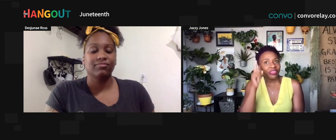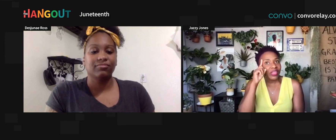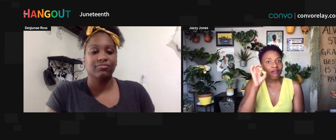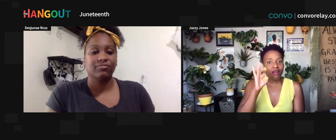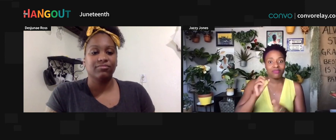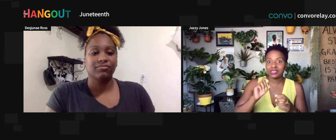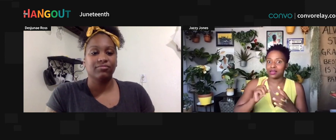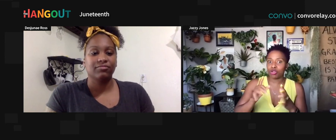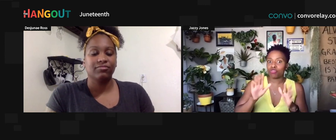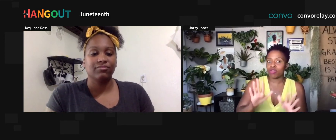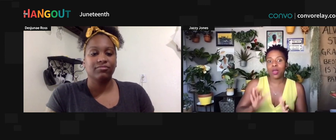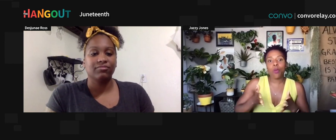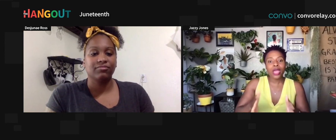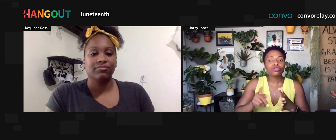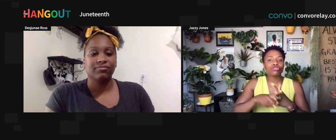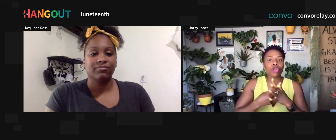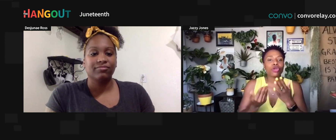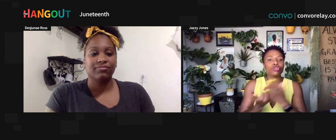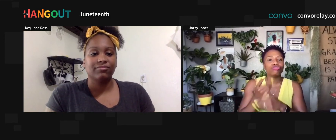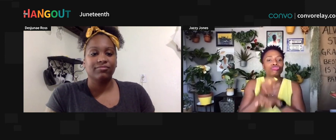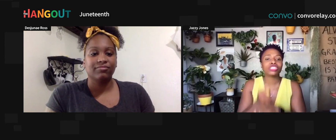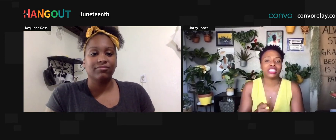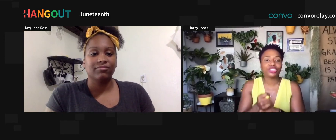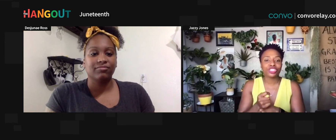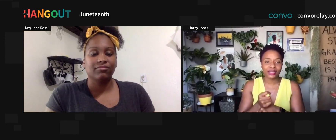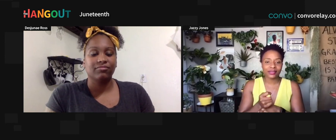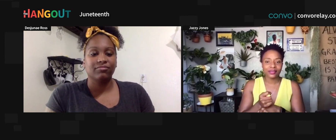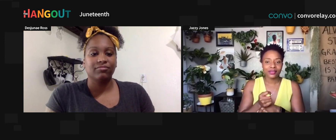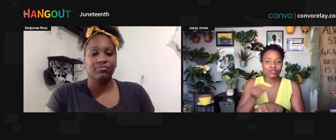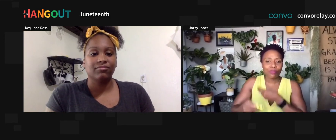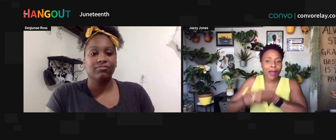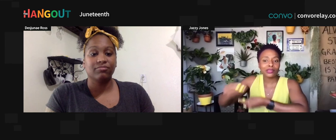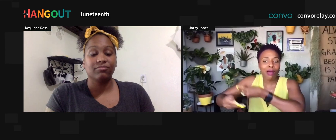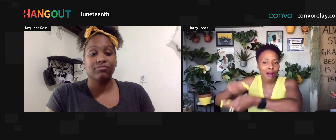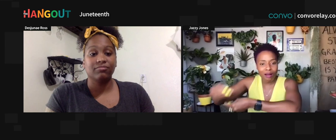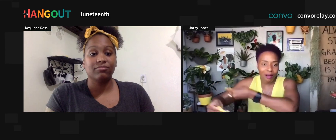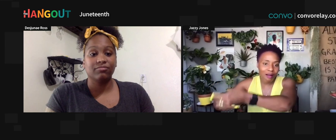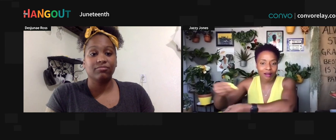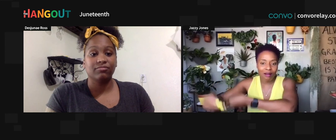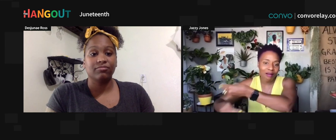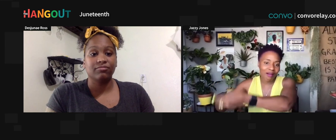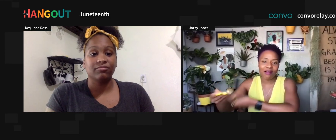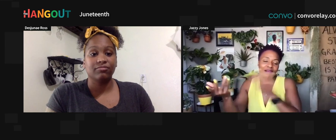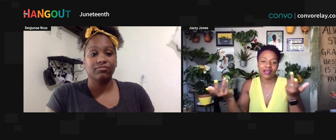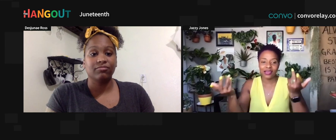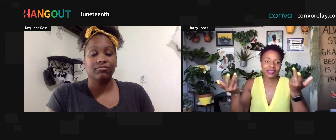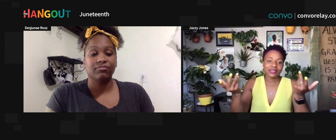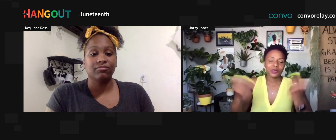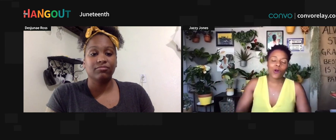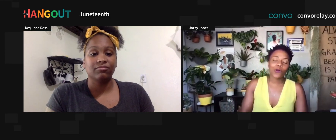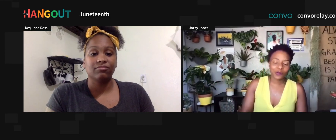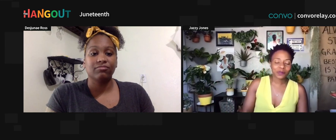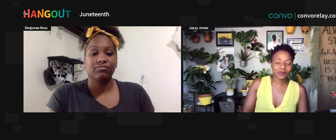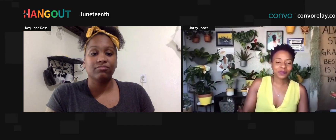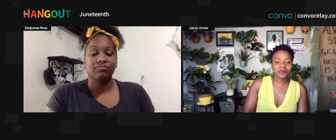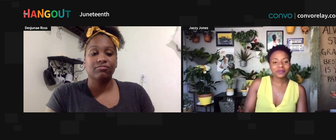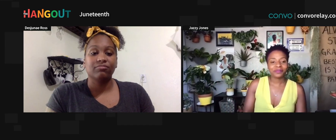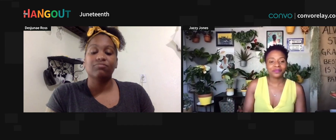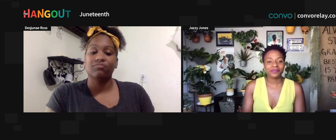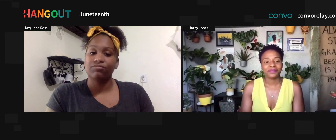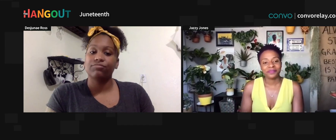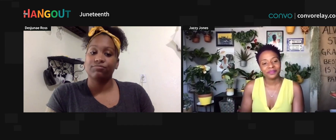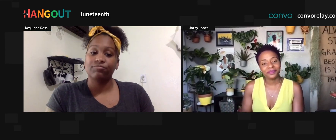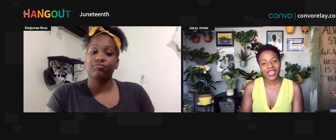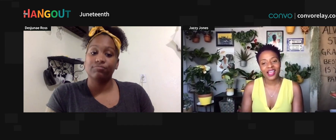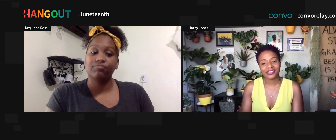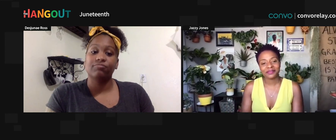indeed. It's something that we want you to celebrate, but also be mindful of, that it may be a new tradition to you, but